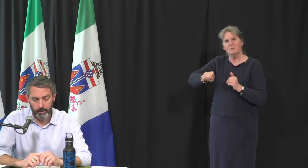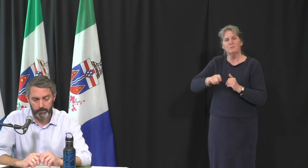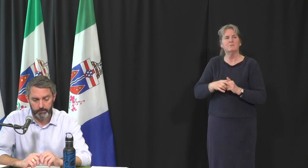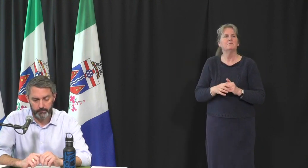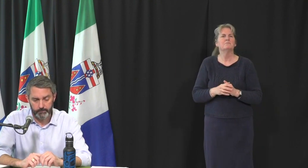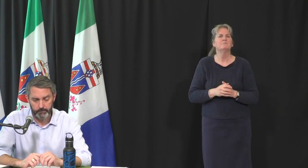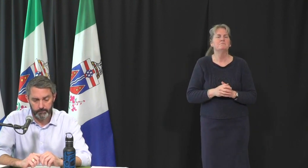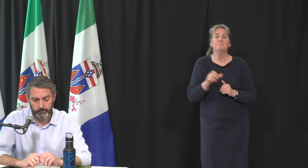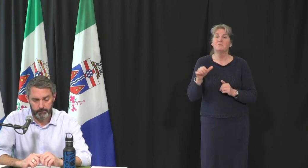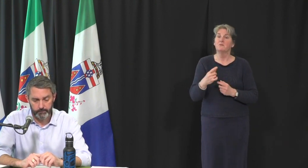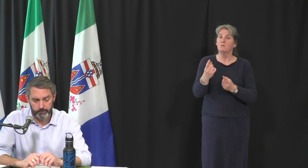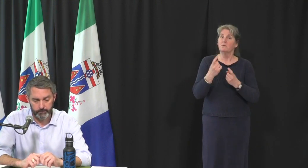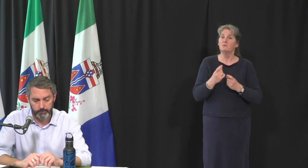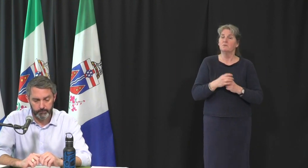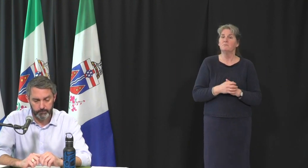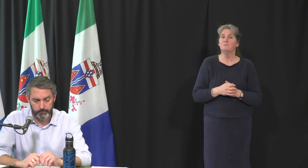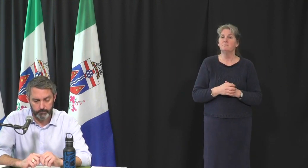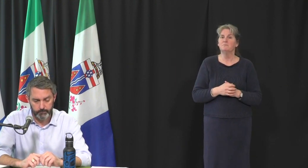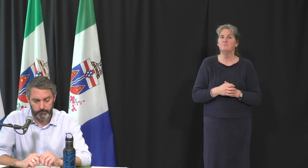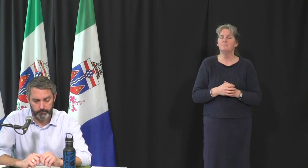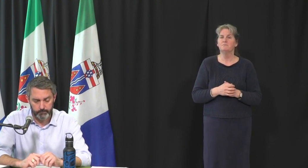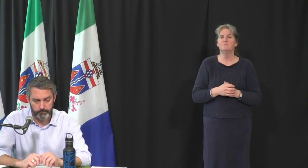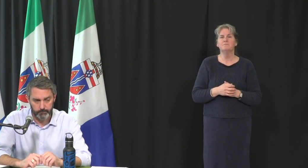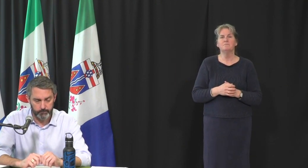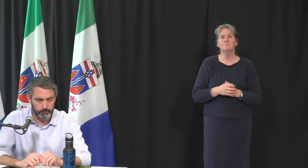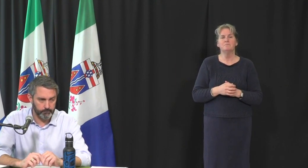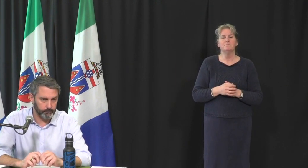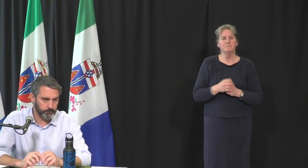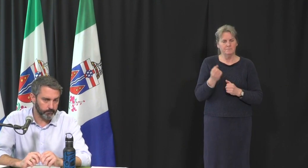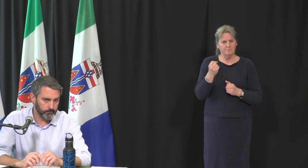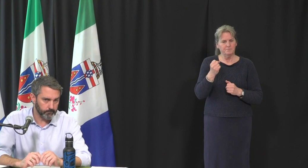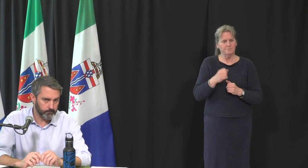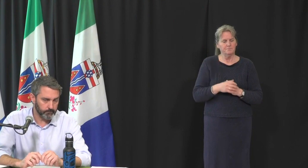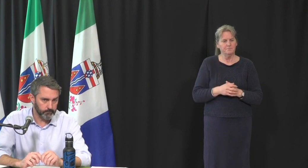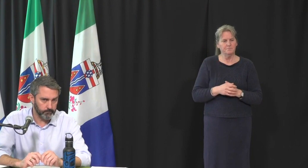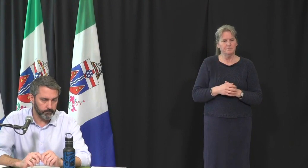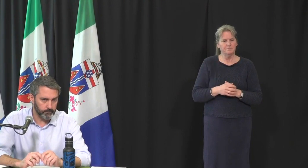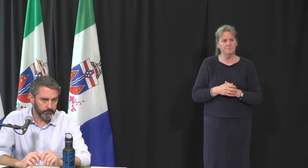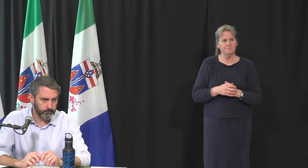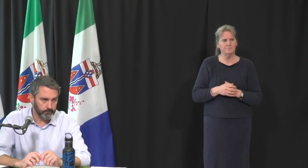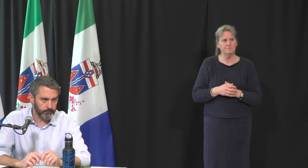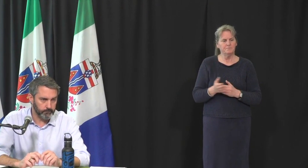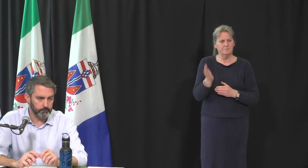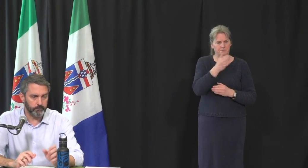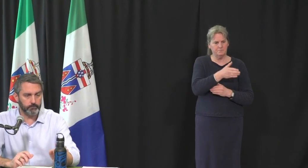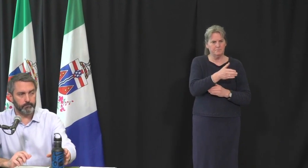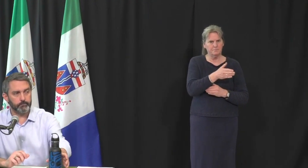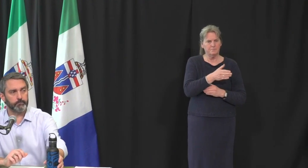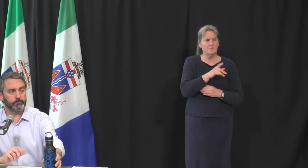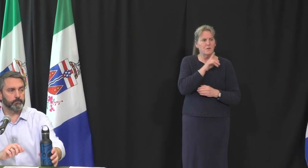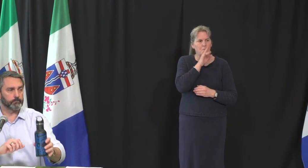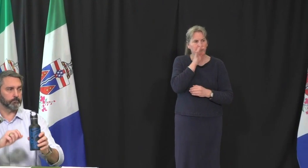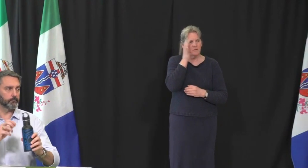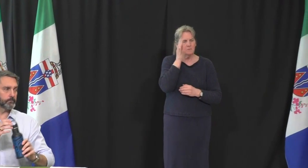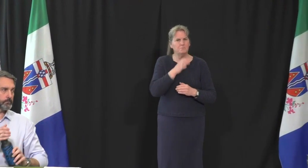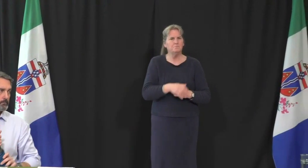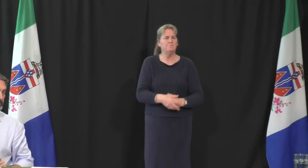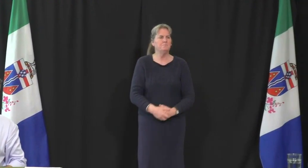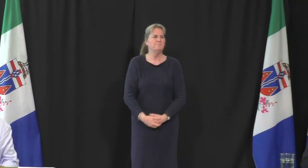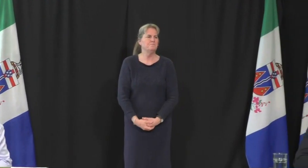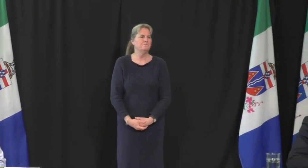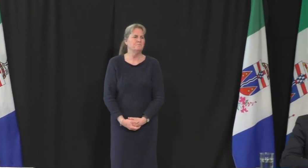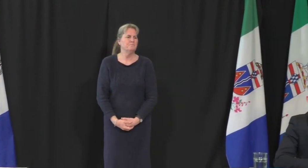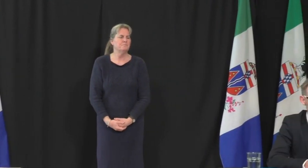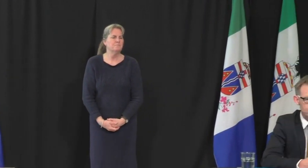A follow-up, Claudiane? Okay. Maintenant, yes, for Dr. Brendan Hanley, en français, c'est possible de